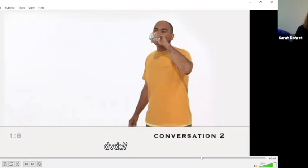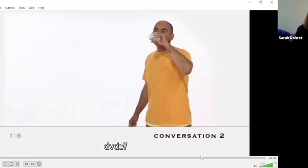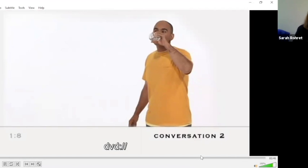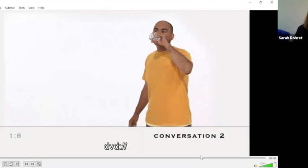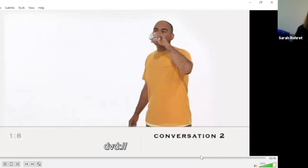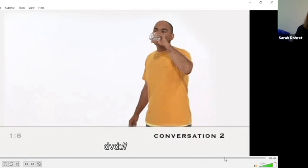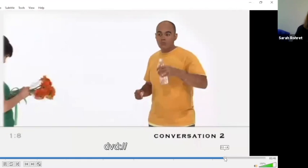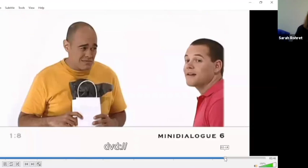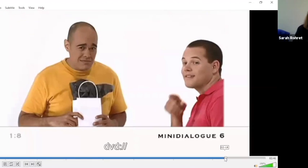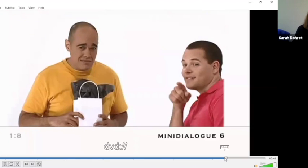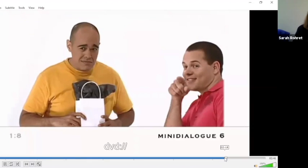it.